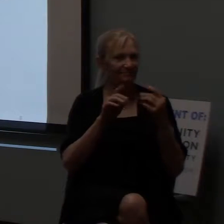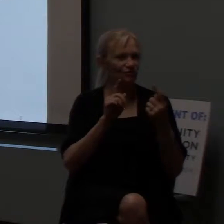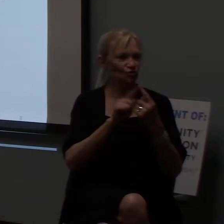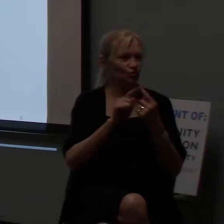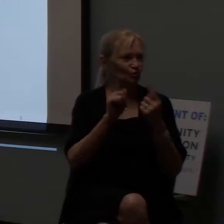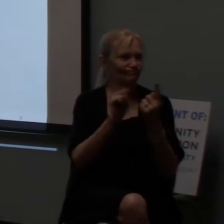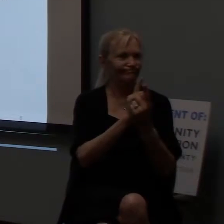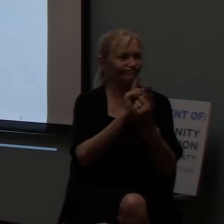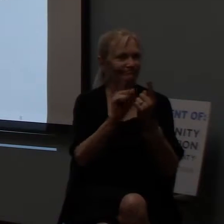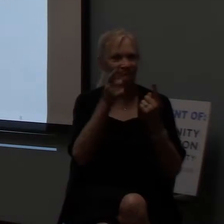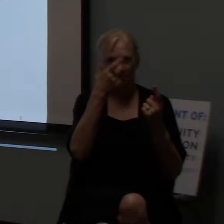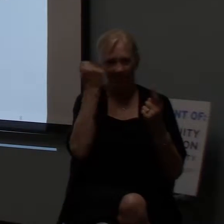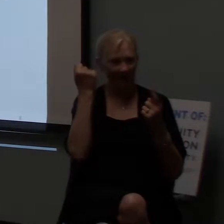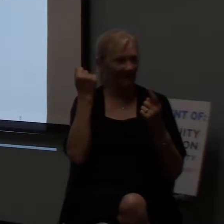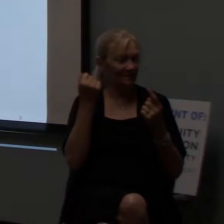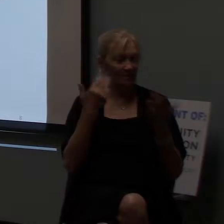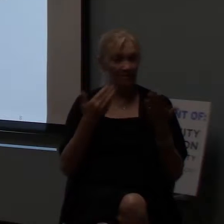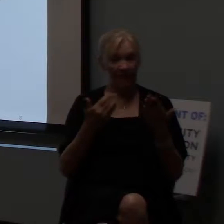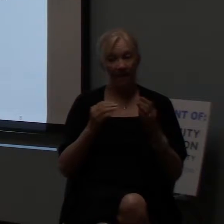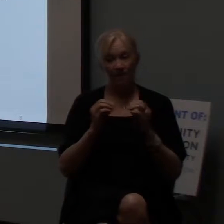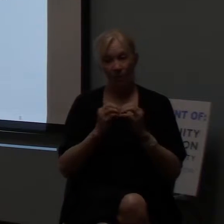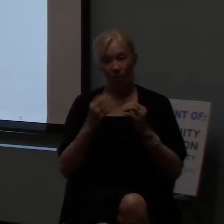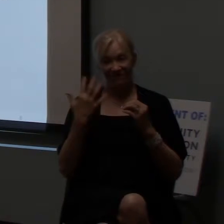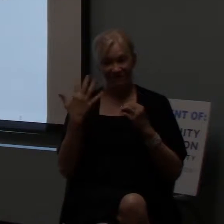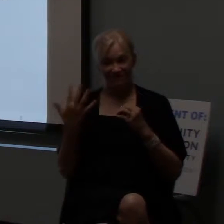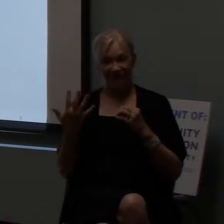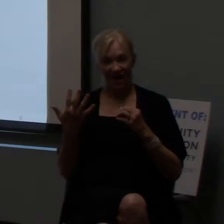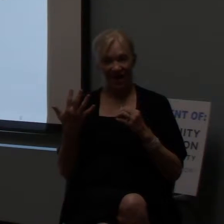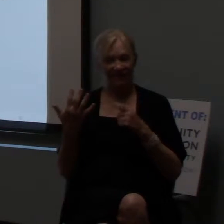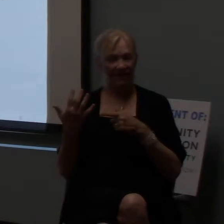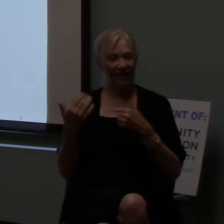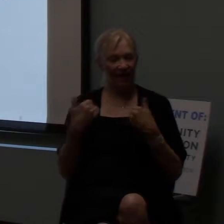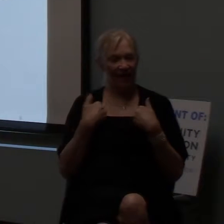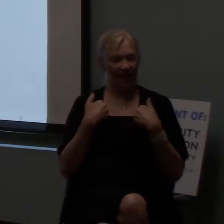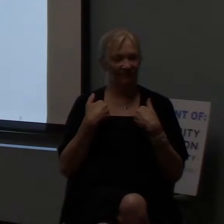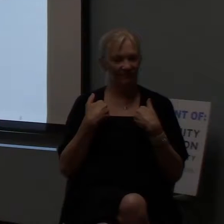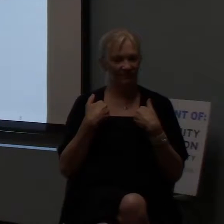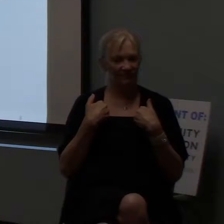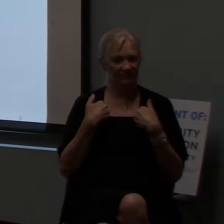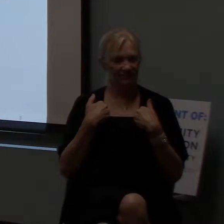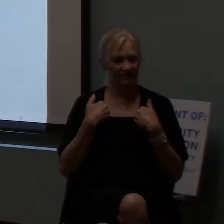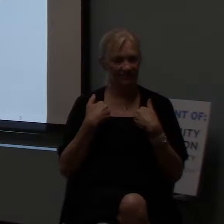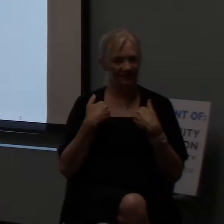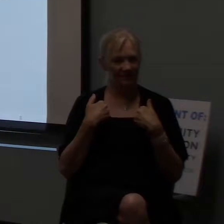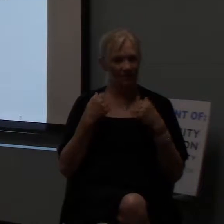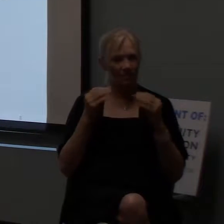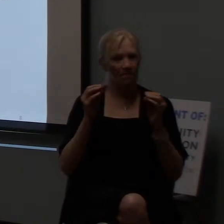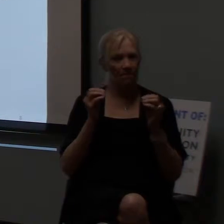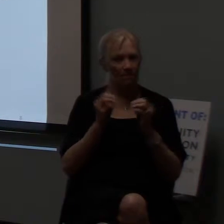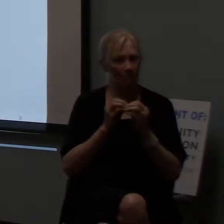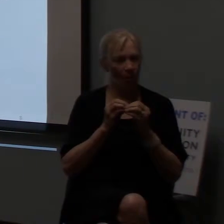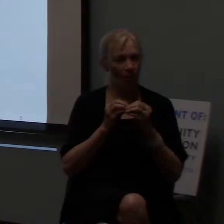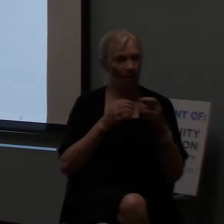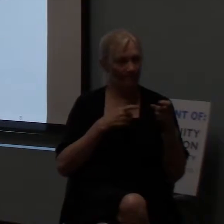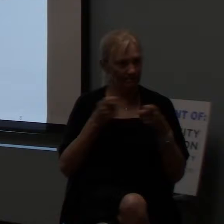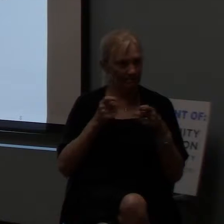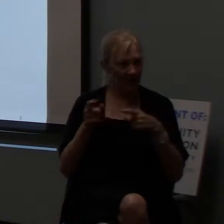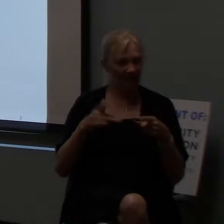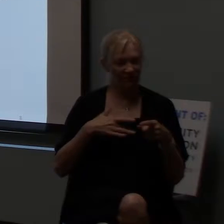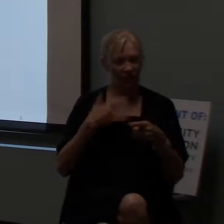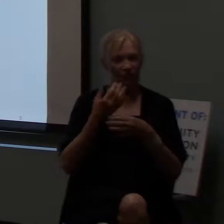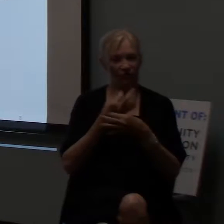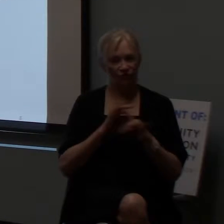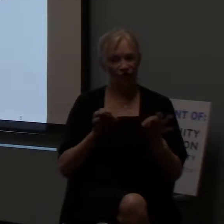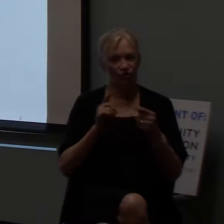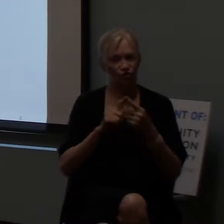and that more might help them be able to get a bottoms-up style of management in which they would feel free to